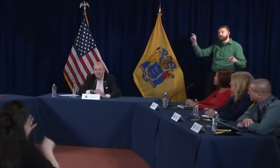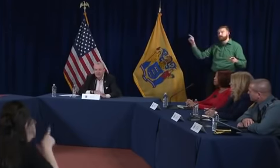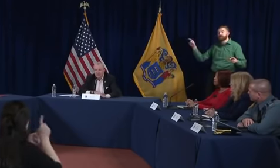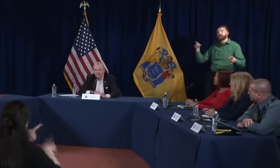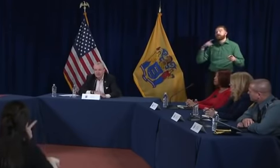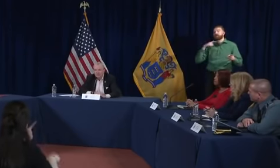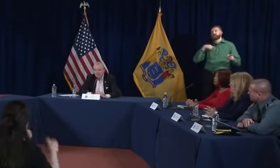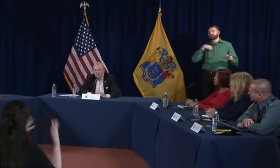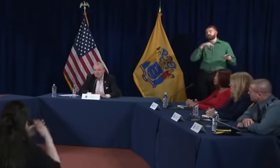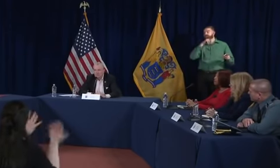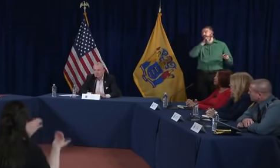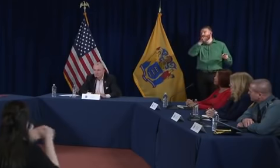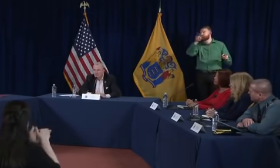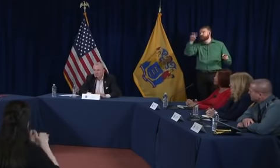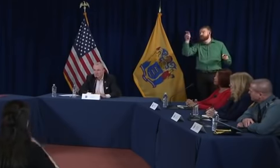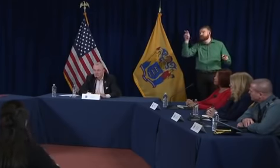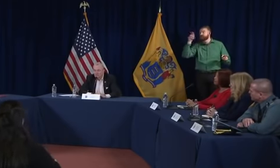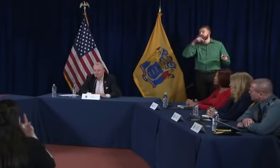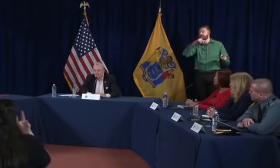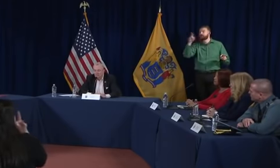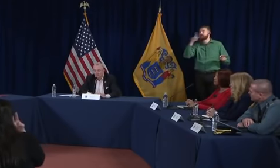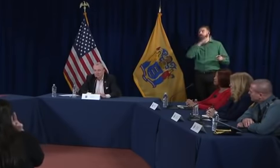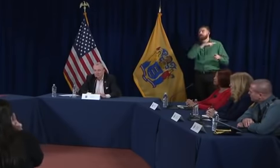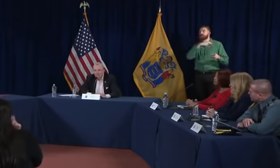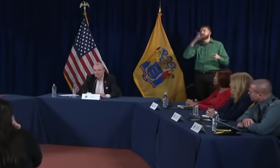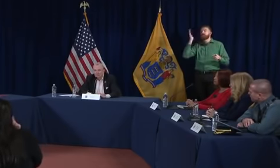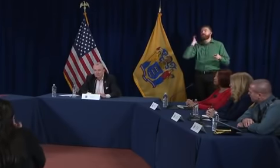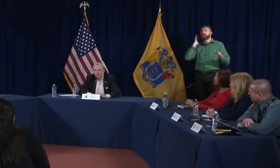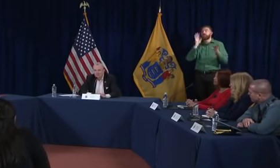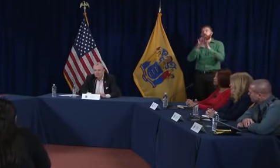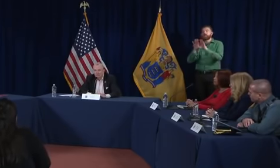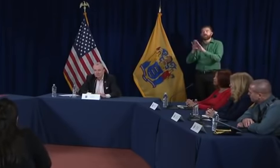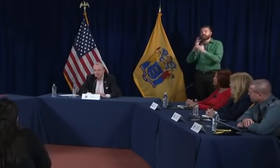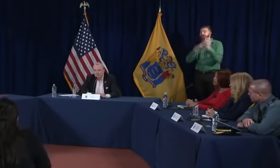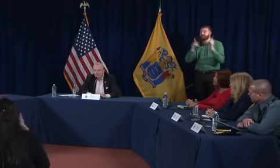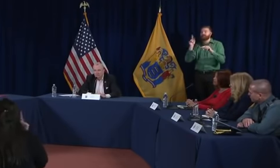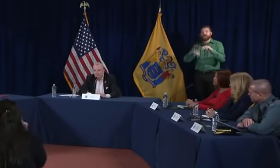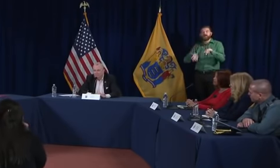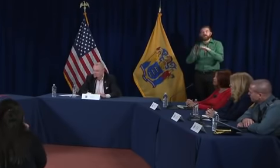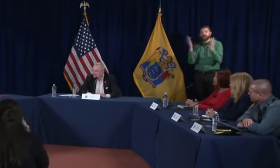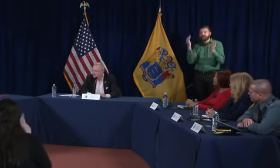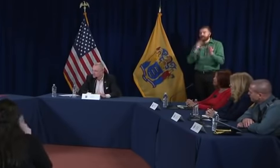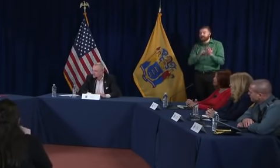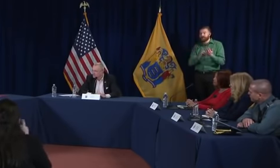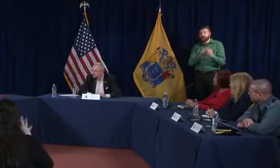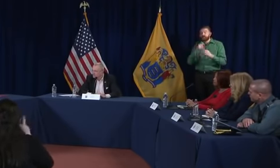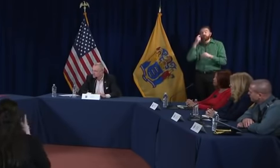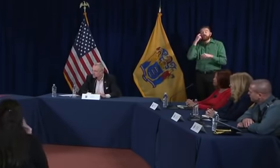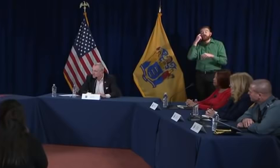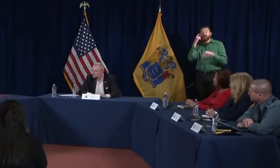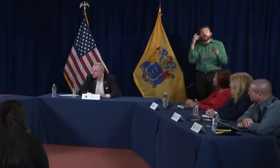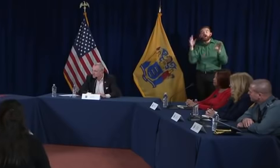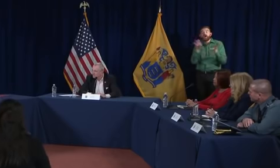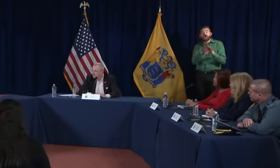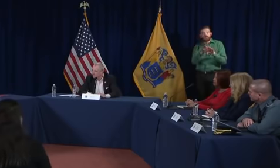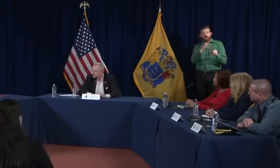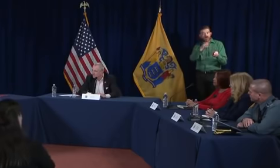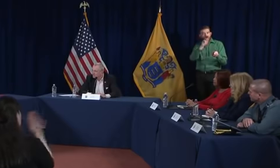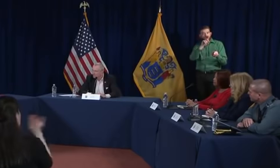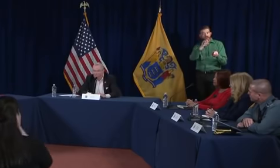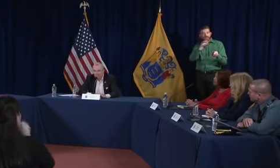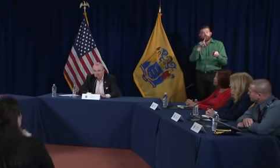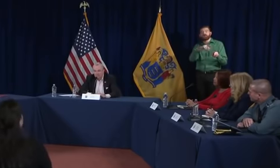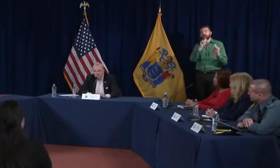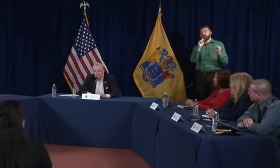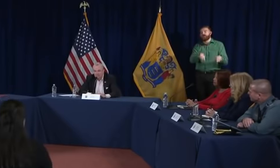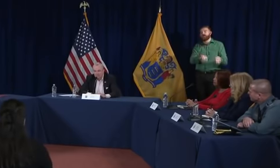online. Underwood, being the most recent, was able to be brought online. We're also looking at empty nursing